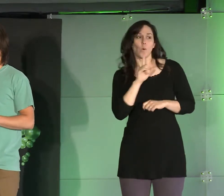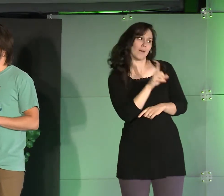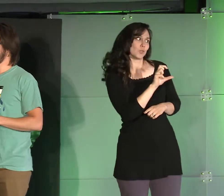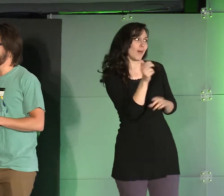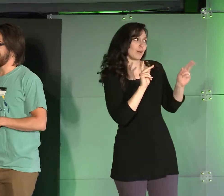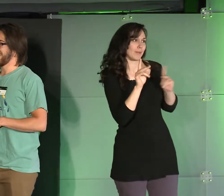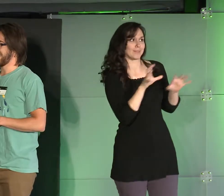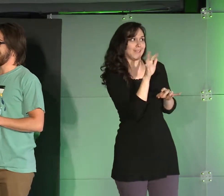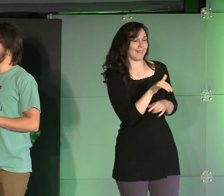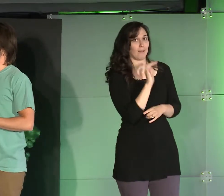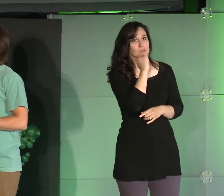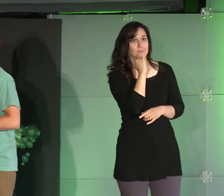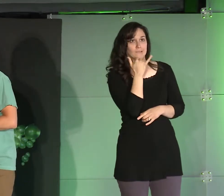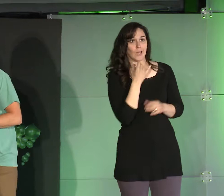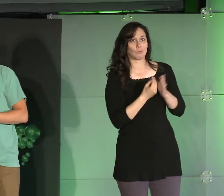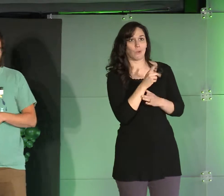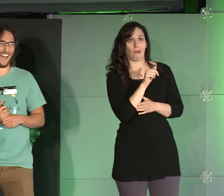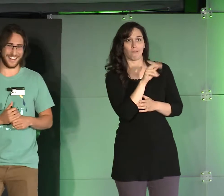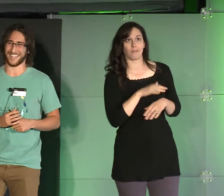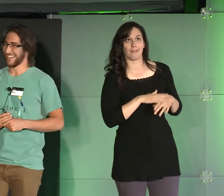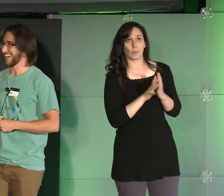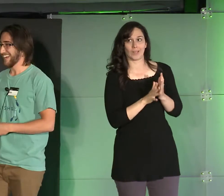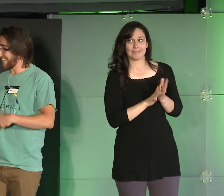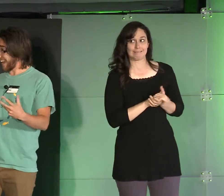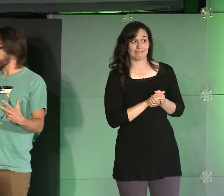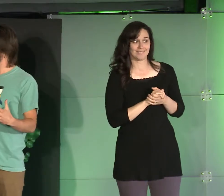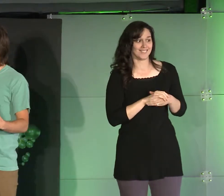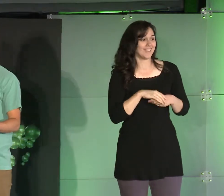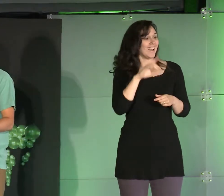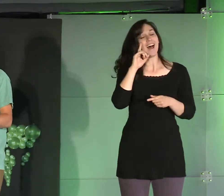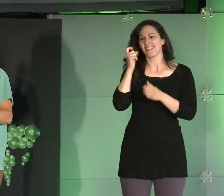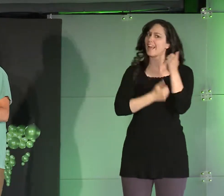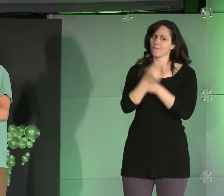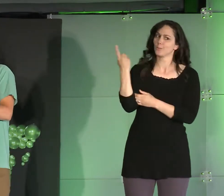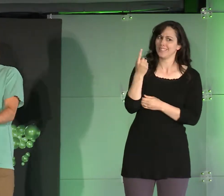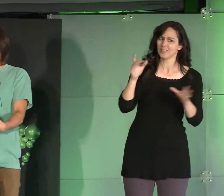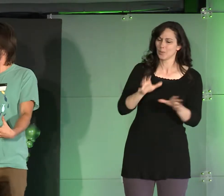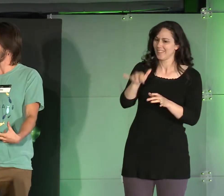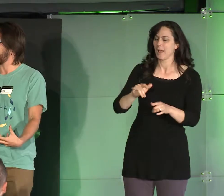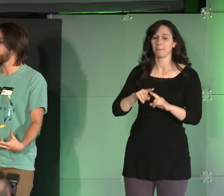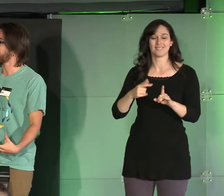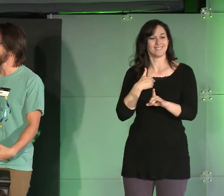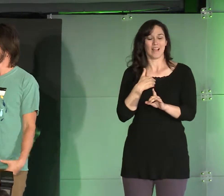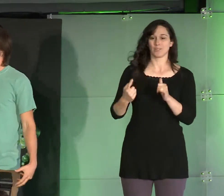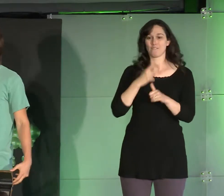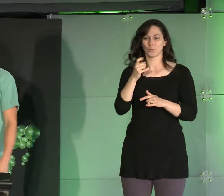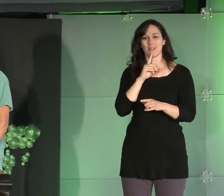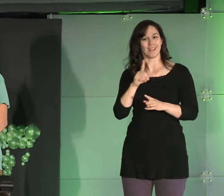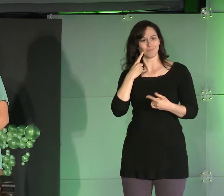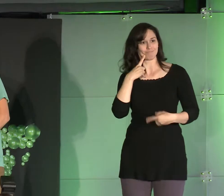that inadvertently. They grew larvae on there. Yeah, I think everybody's doing it, but I was the only one to bring it back to my room. Do it